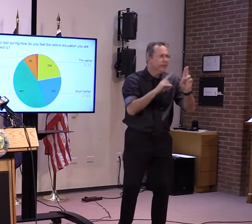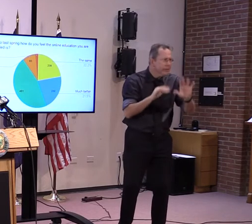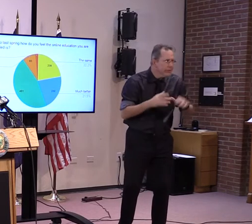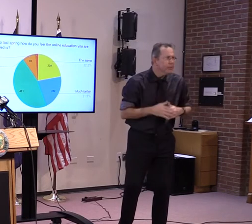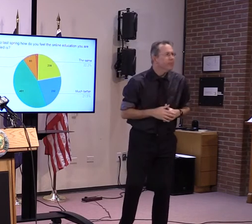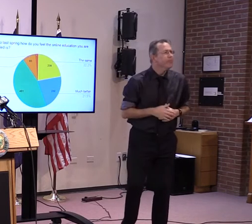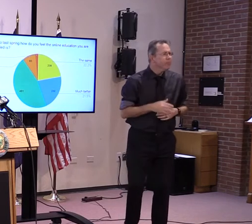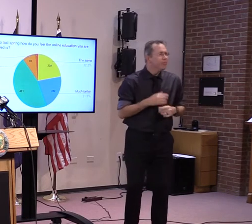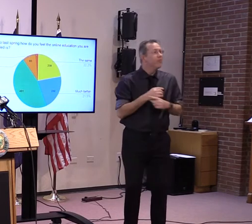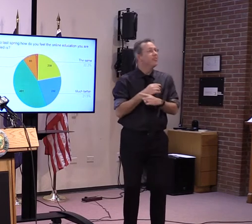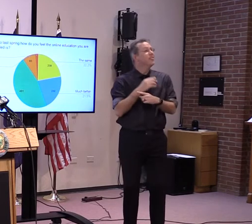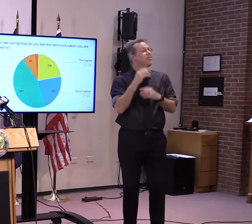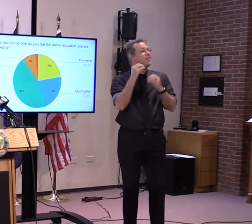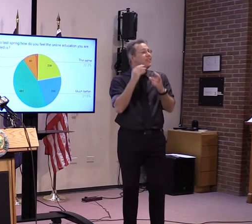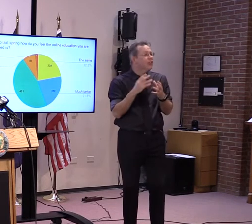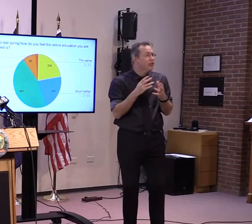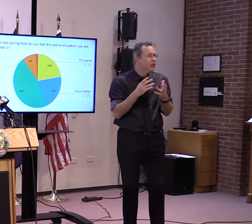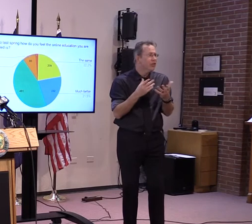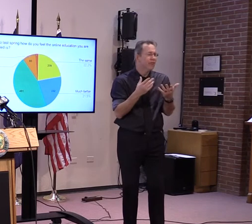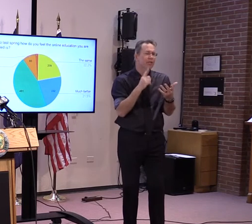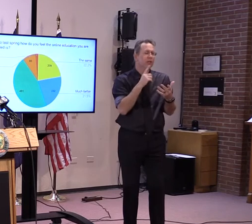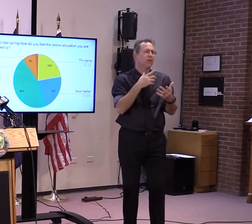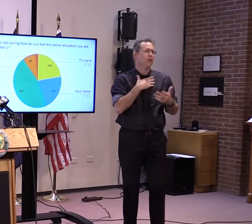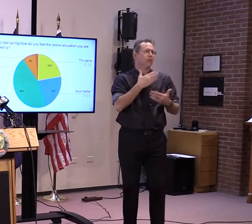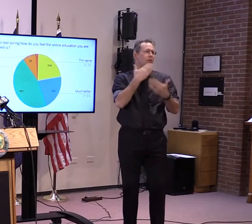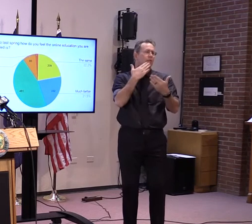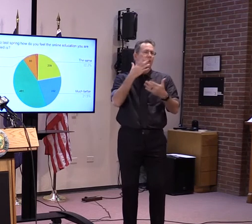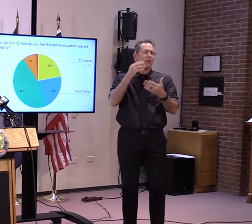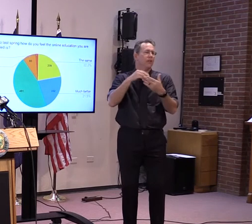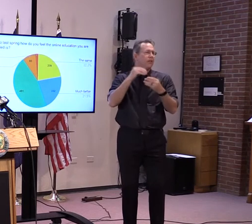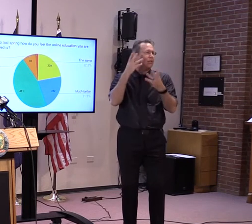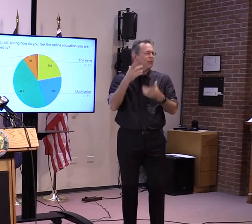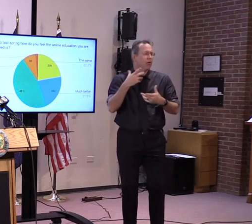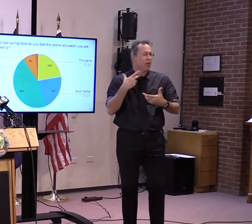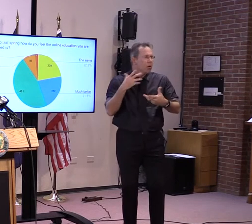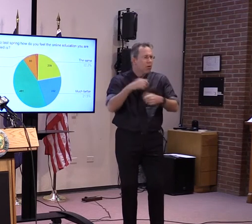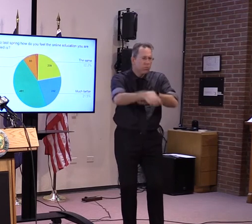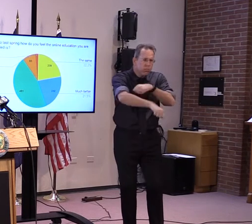their schools have put in so much work over the summer to try to learn